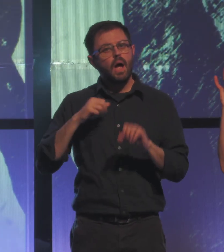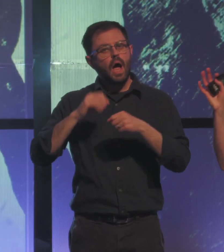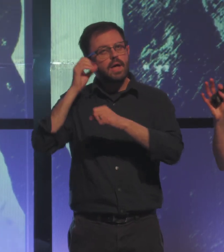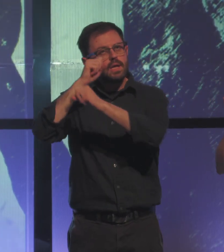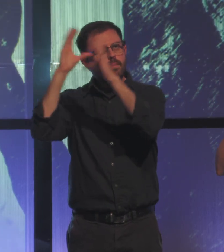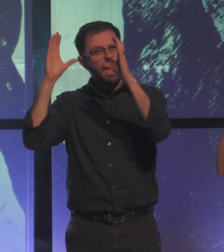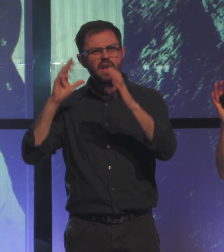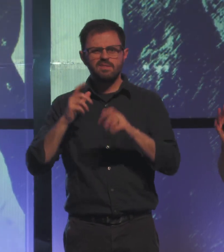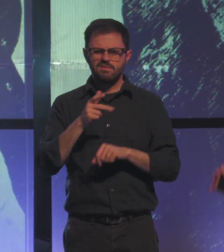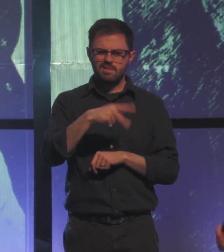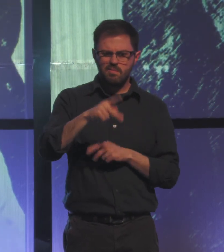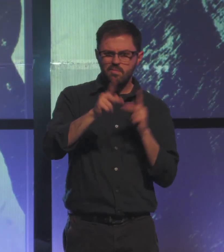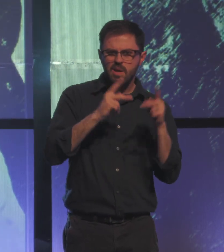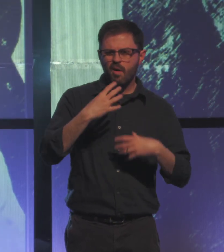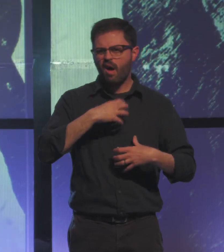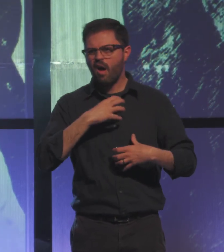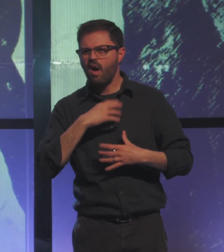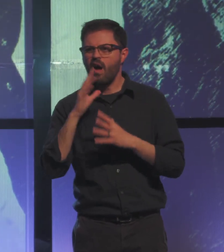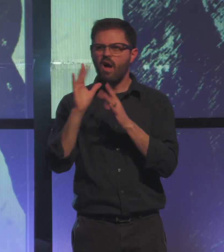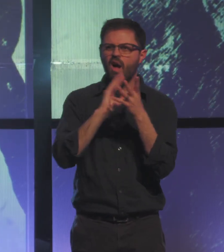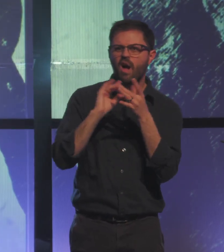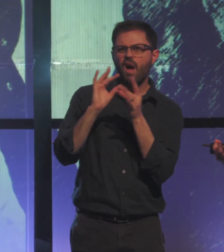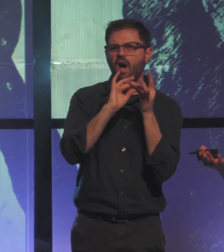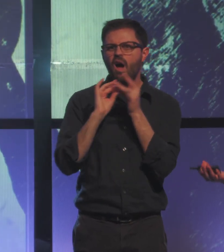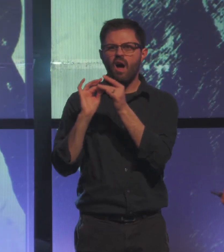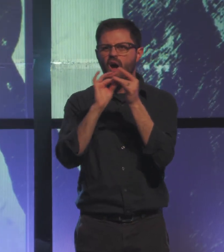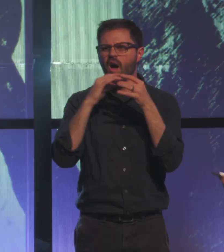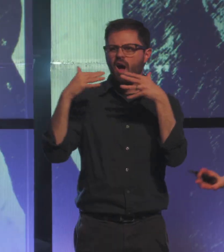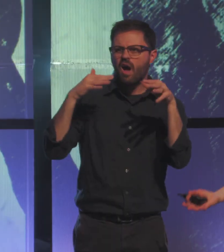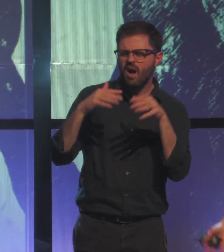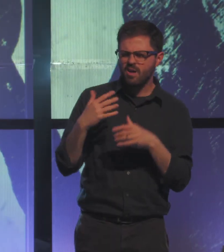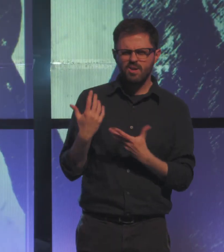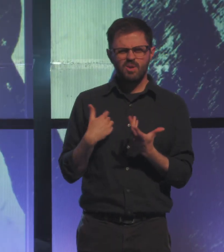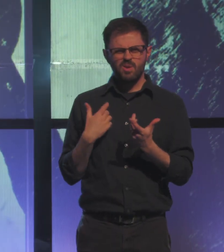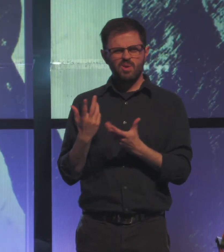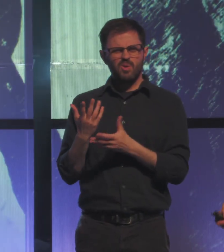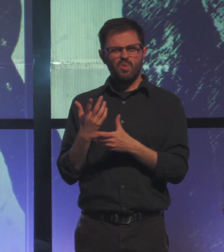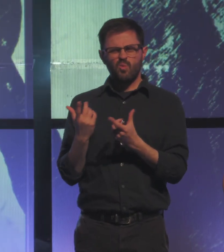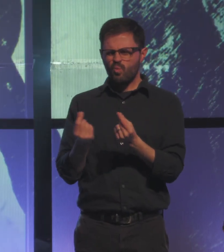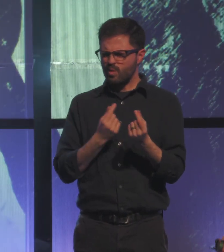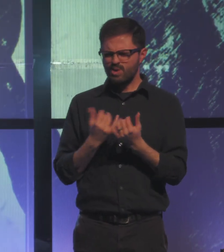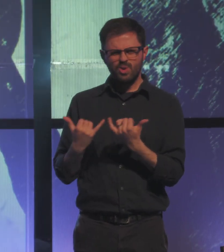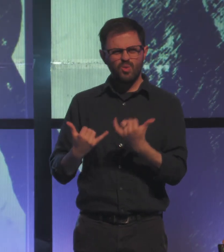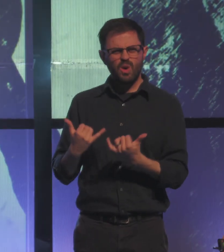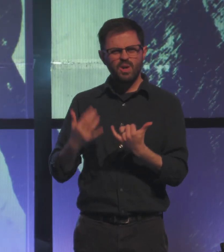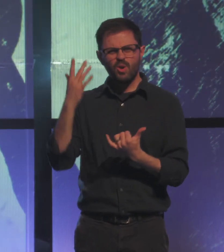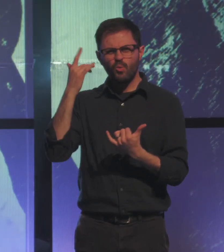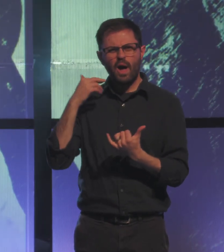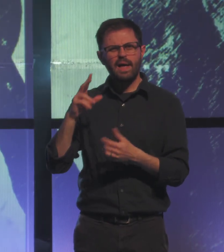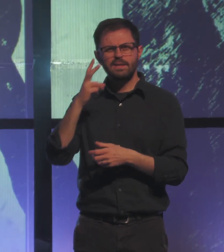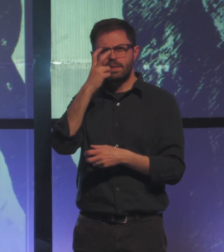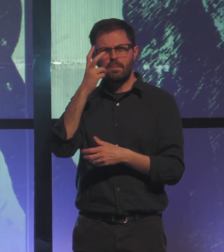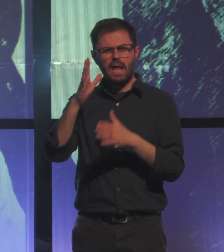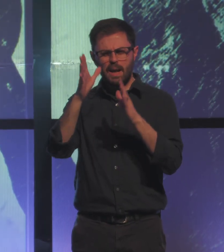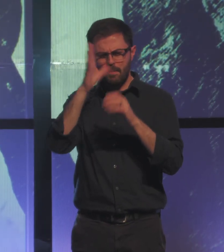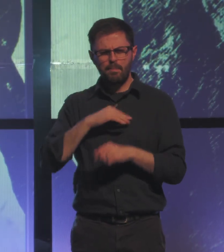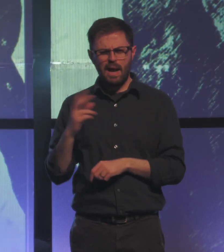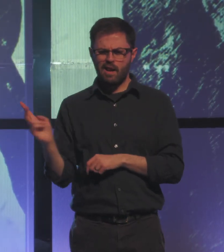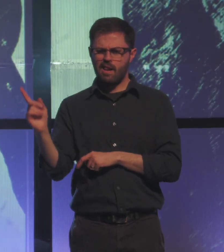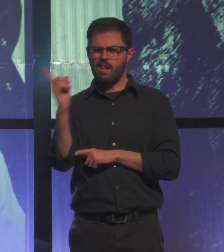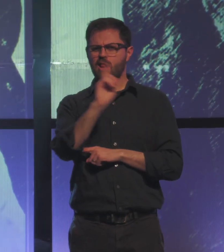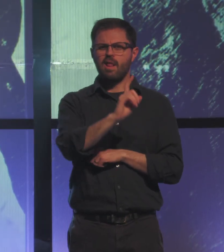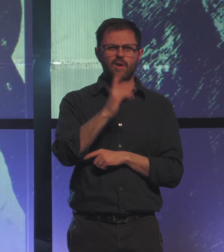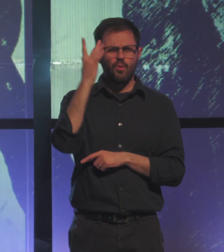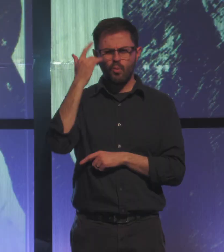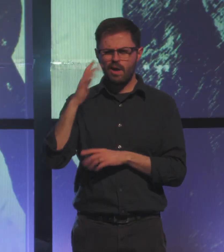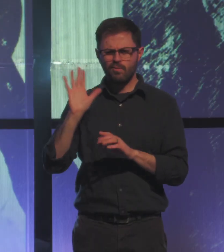it, noise and commotion. Like, whoa, what is he doing up? Why is he running around? Where does cloak go? That